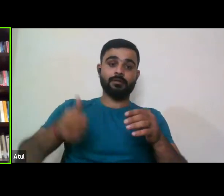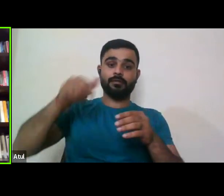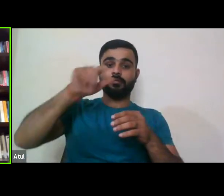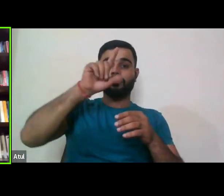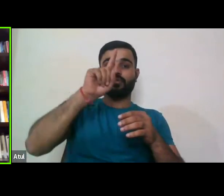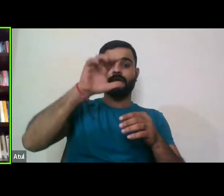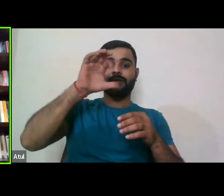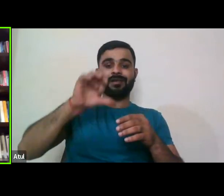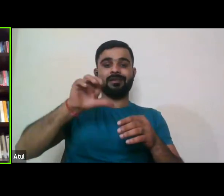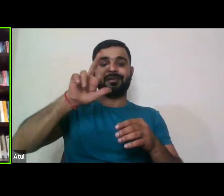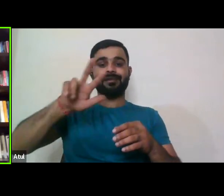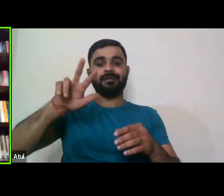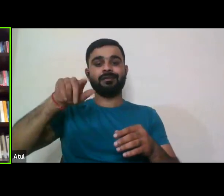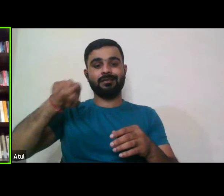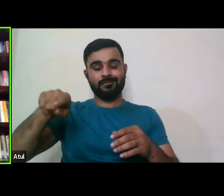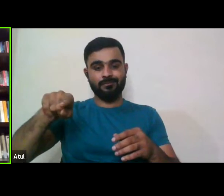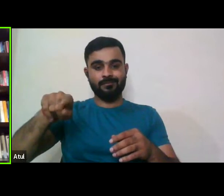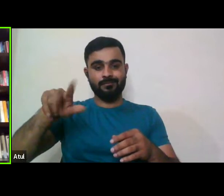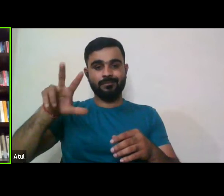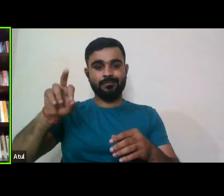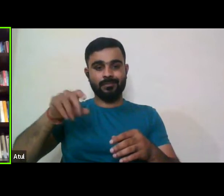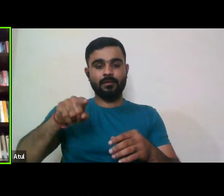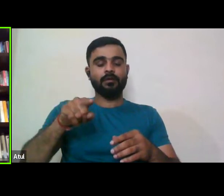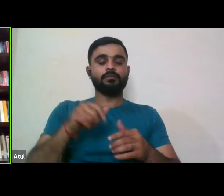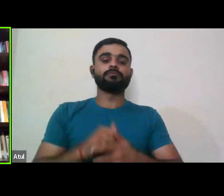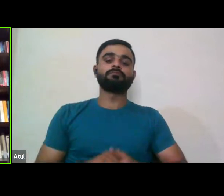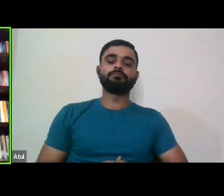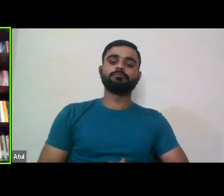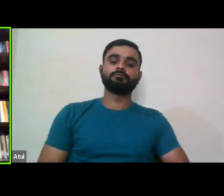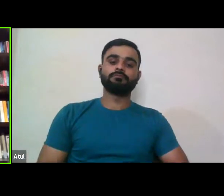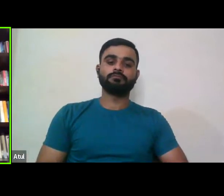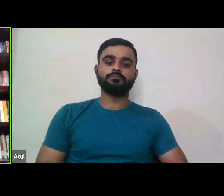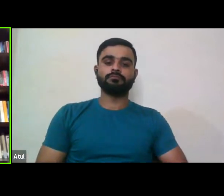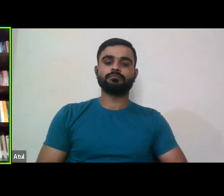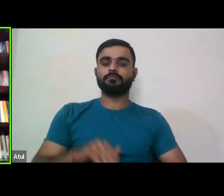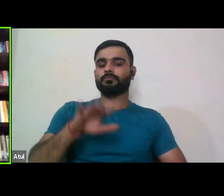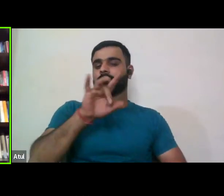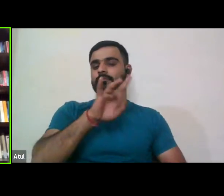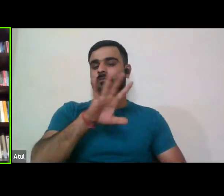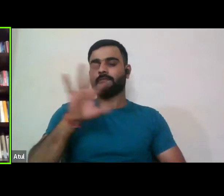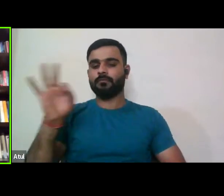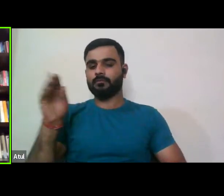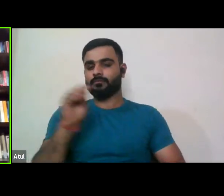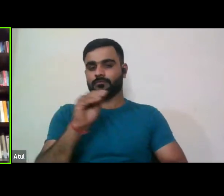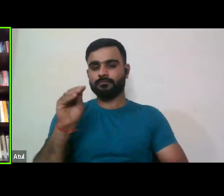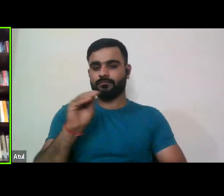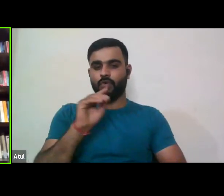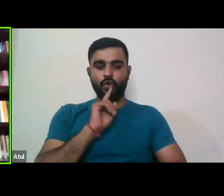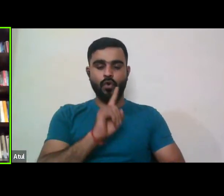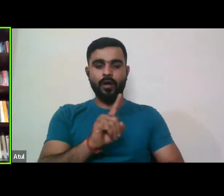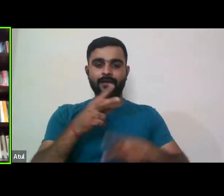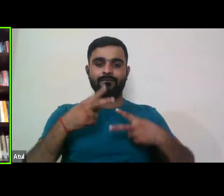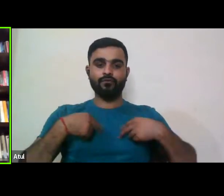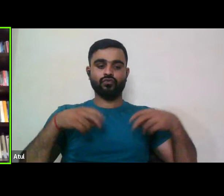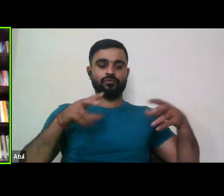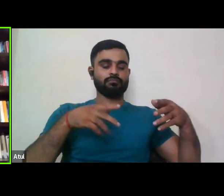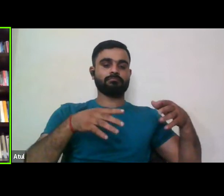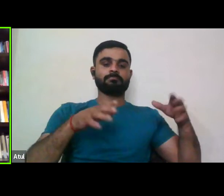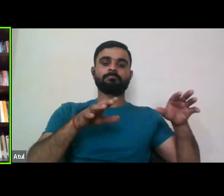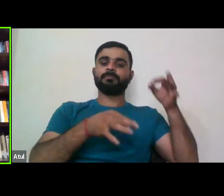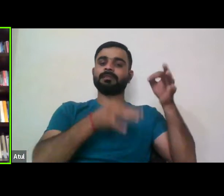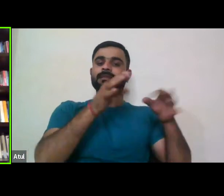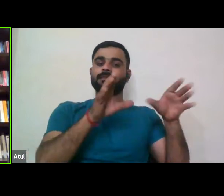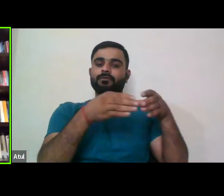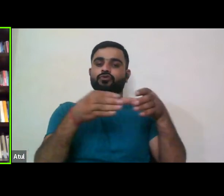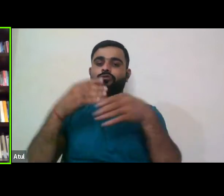1980 onwards had been in 1,500 odd constitution benches, had been in